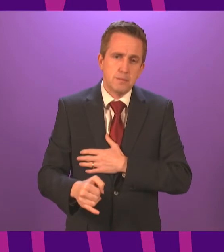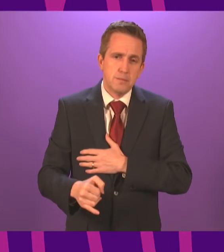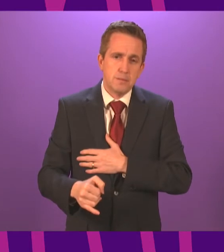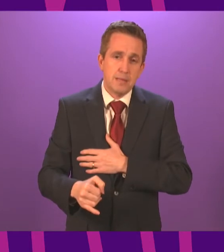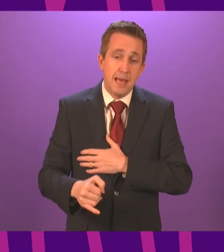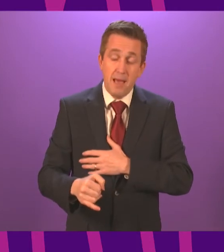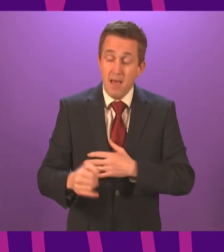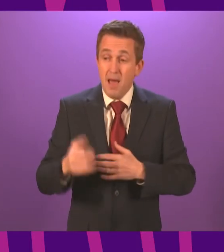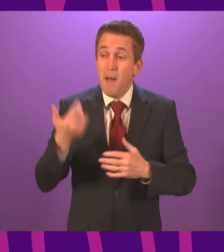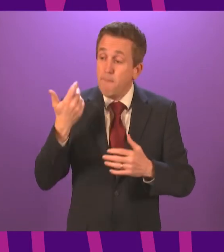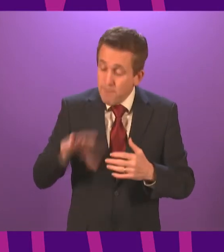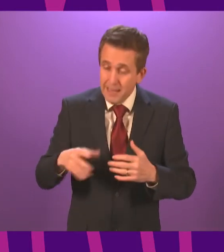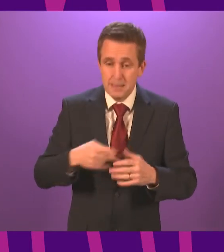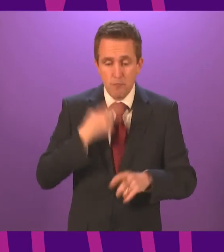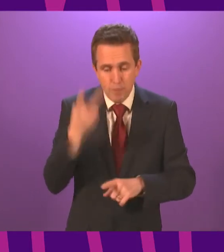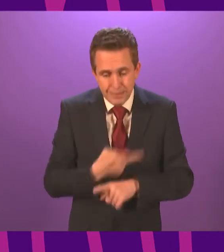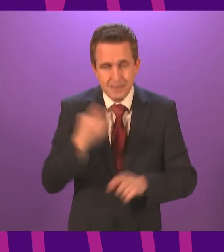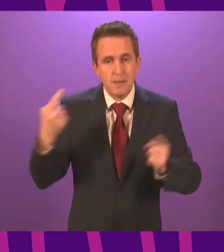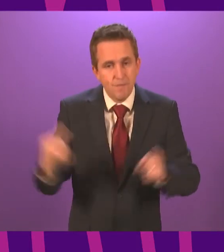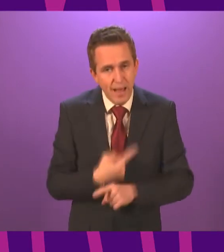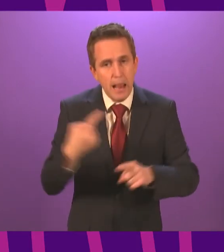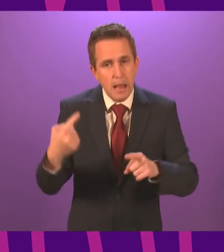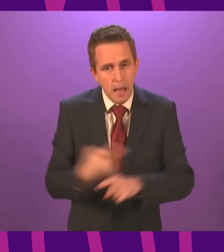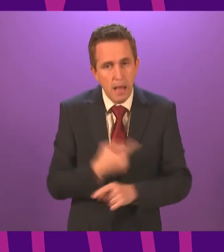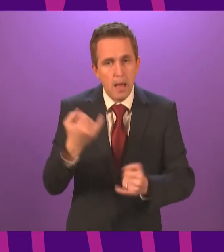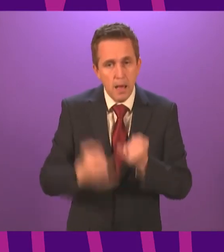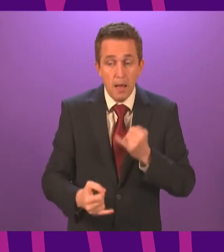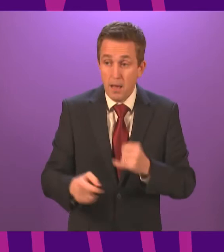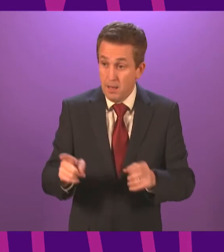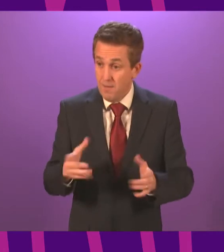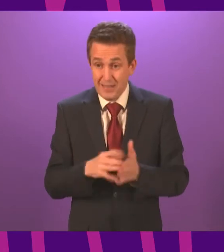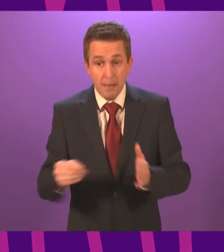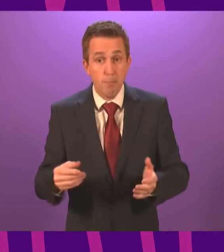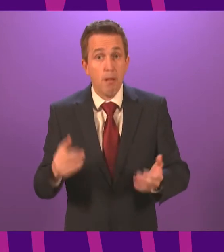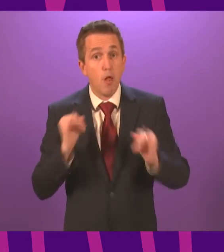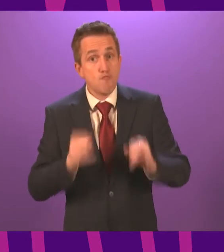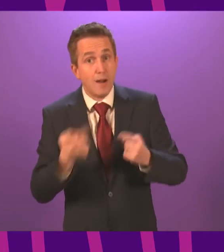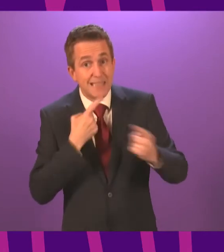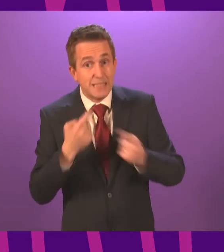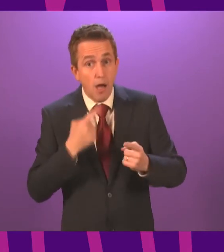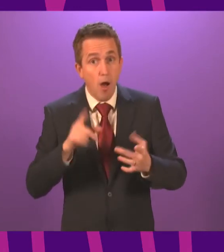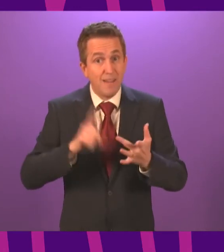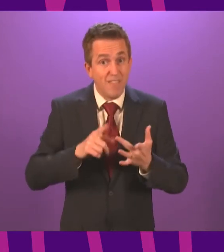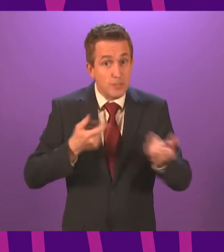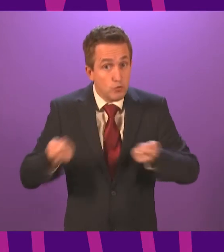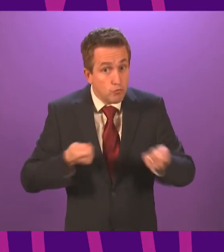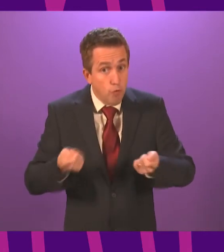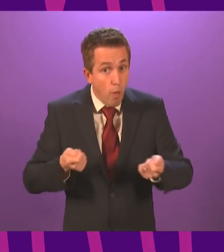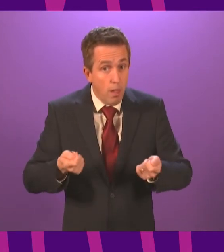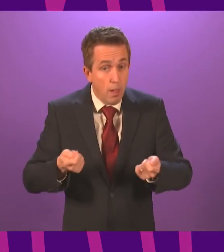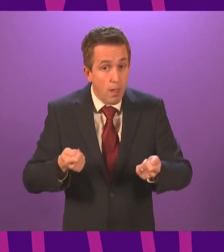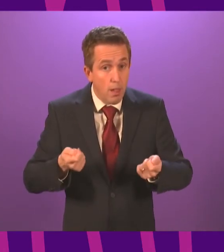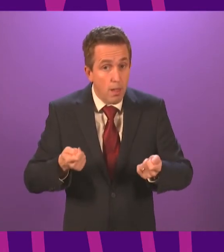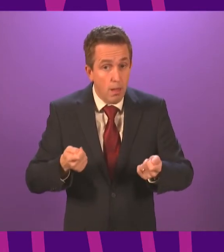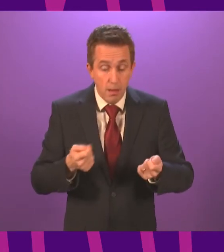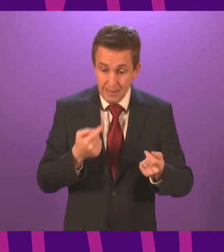other repeated failures. Until recently, a failure to provide the data on infection thresholds which decisions to lock down local areas are based. When